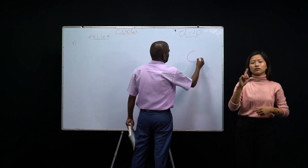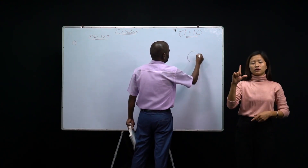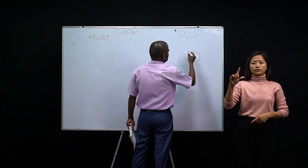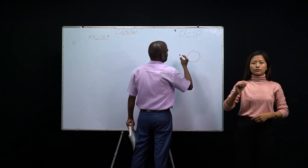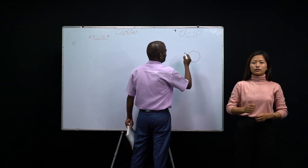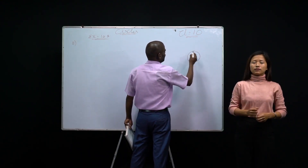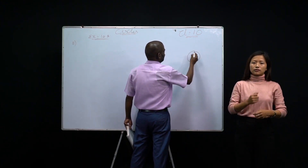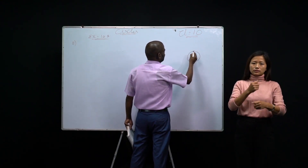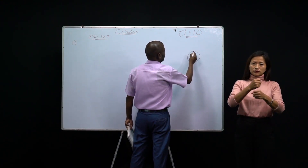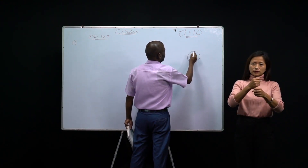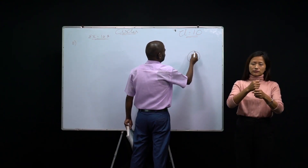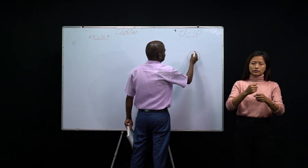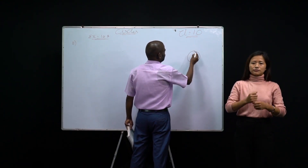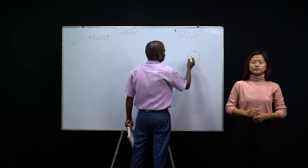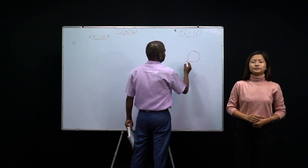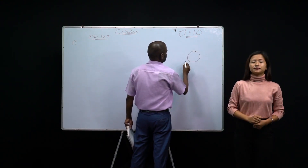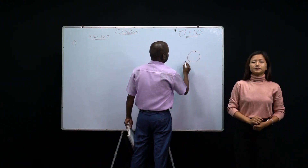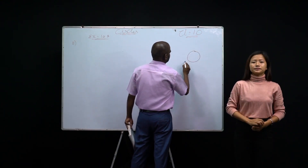circumscribing a circle.